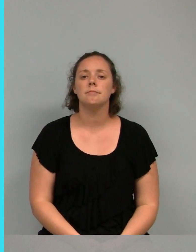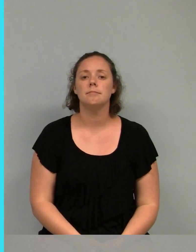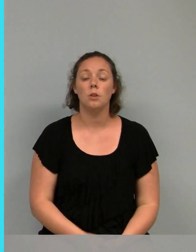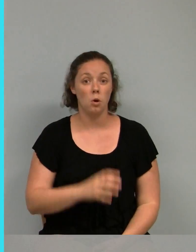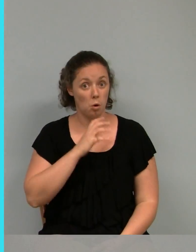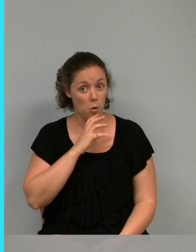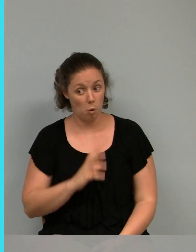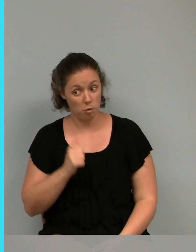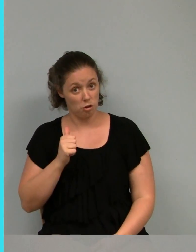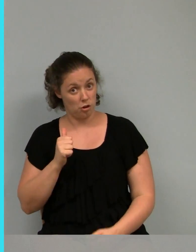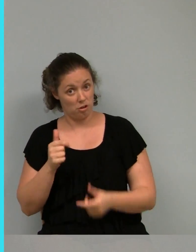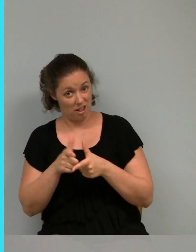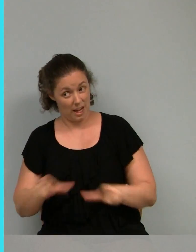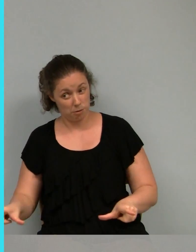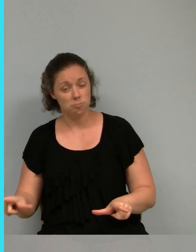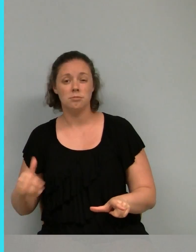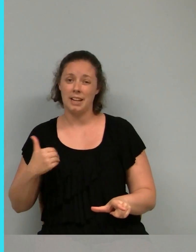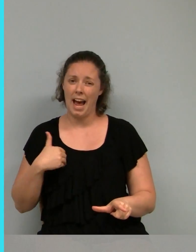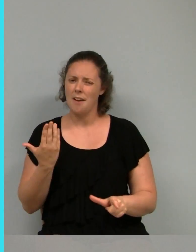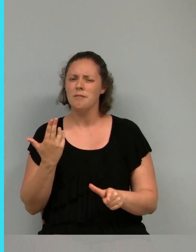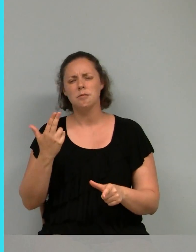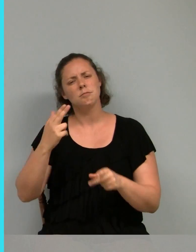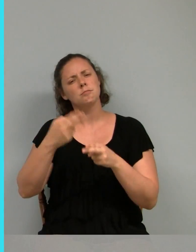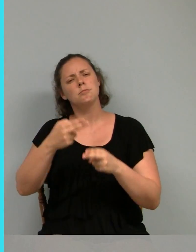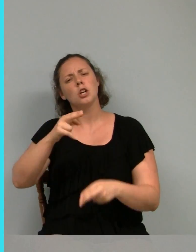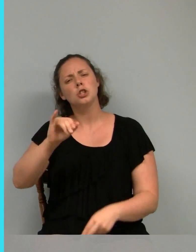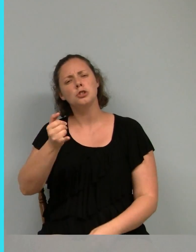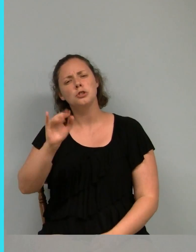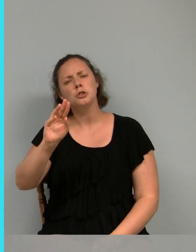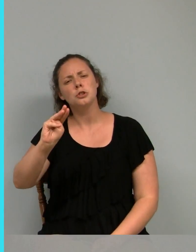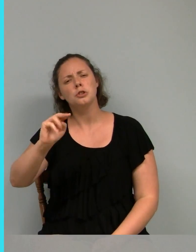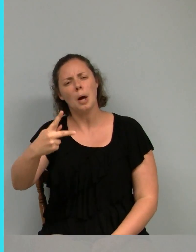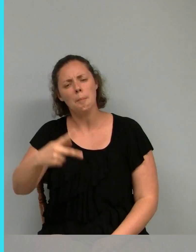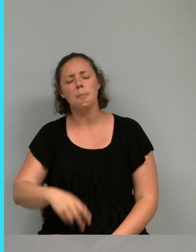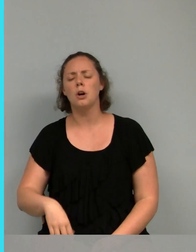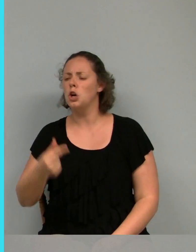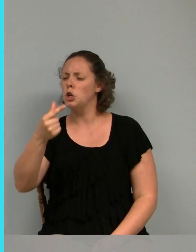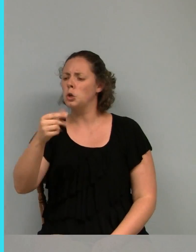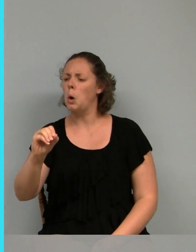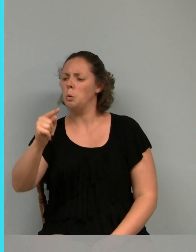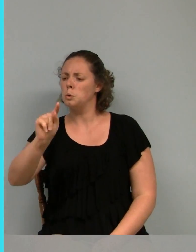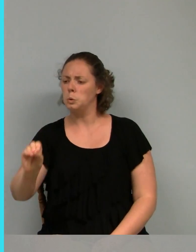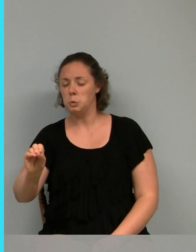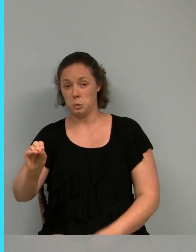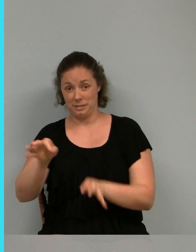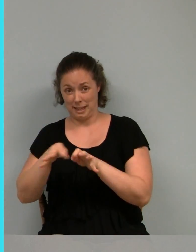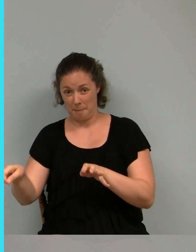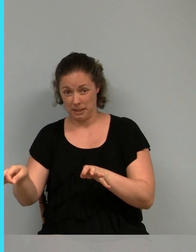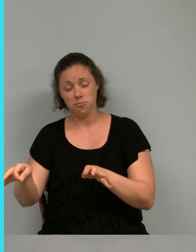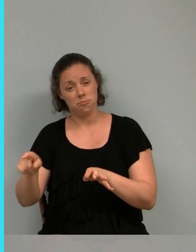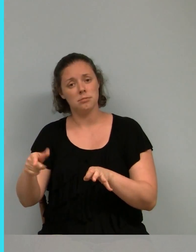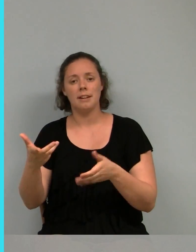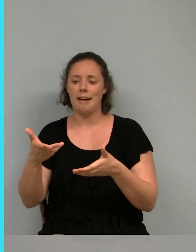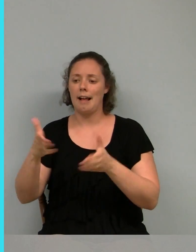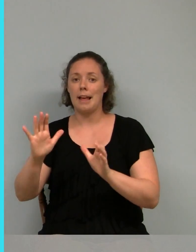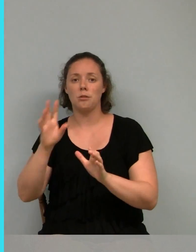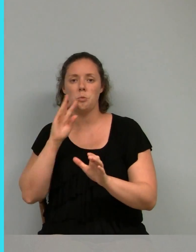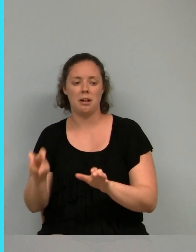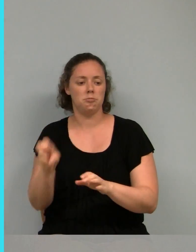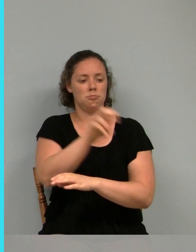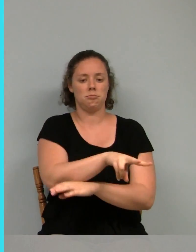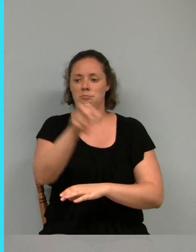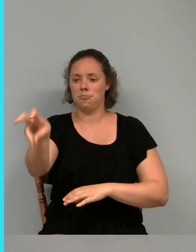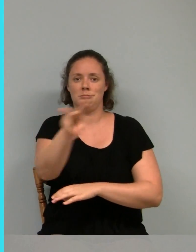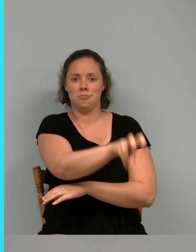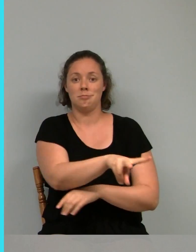Older languages have a number of jump, go-to statements which allow the execution to jump to